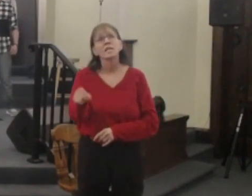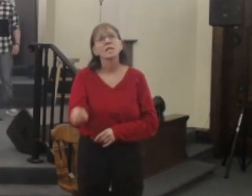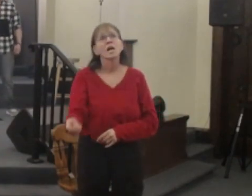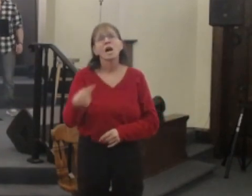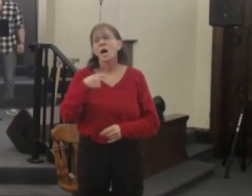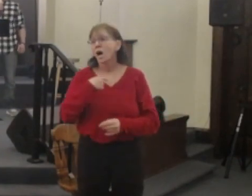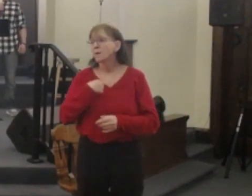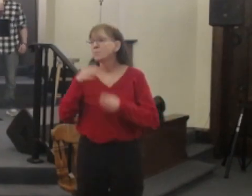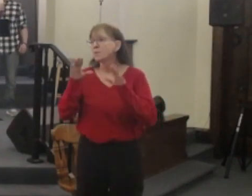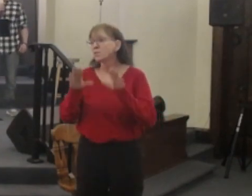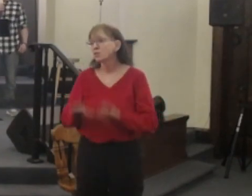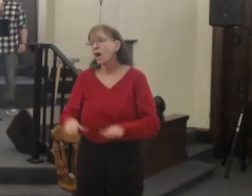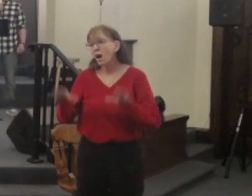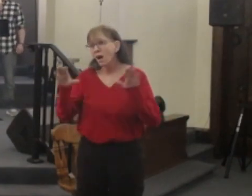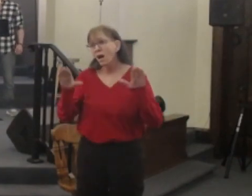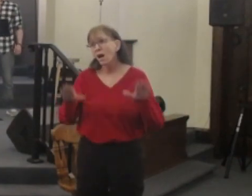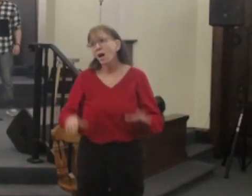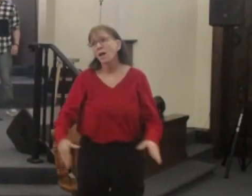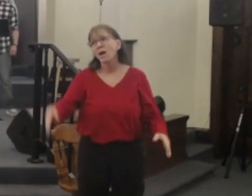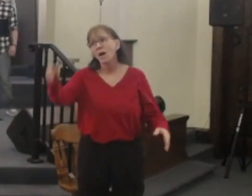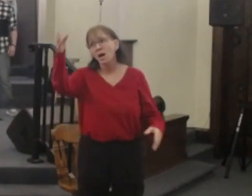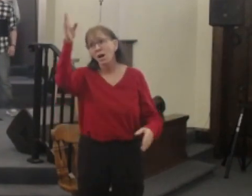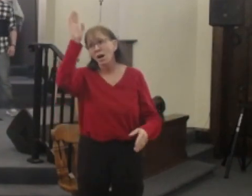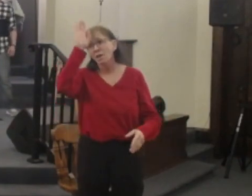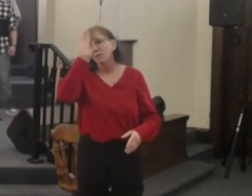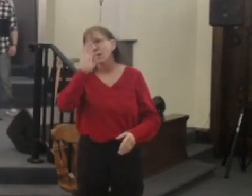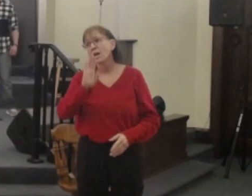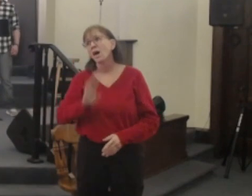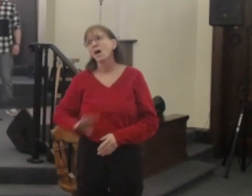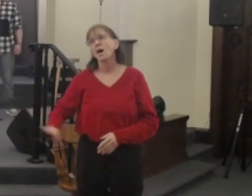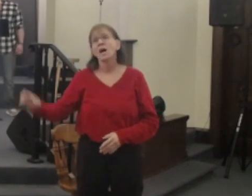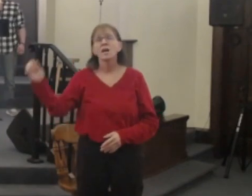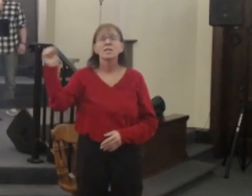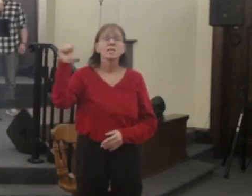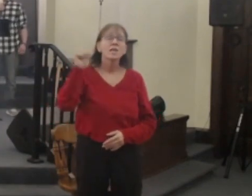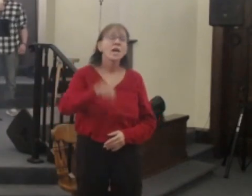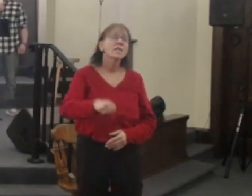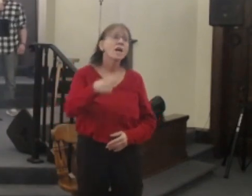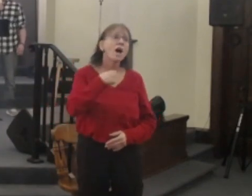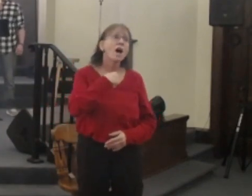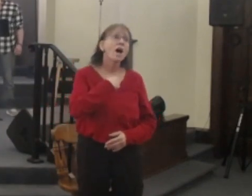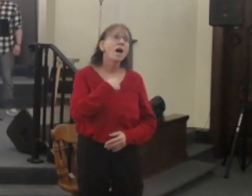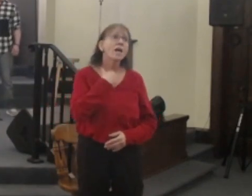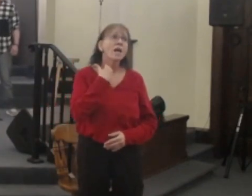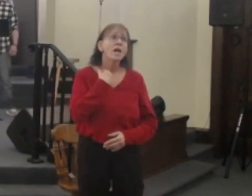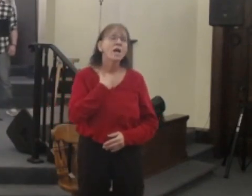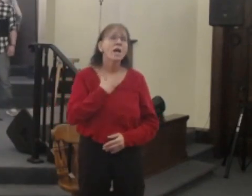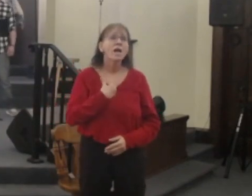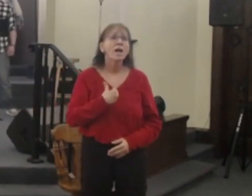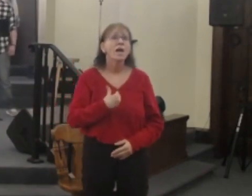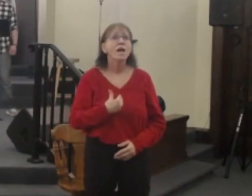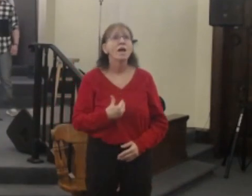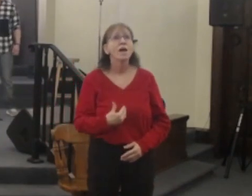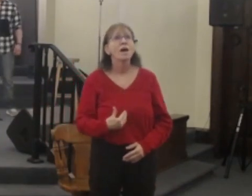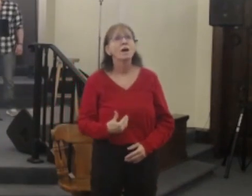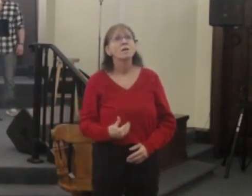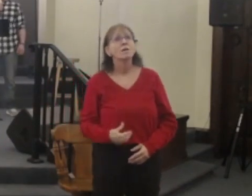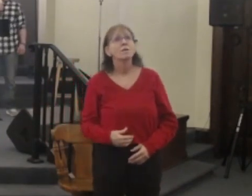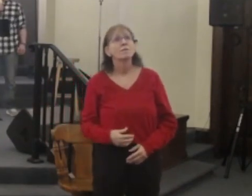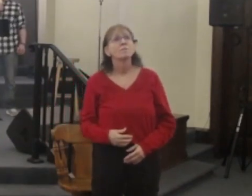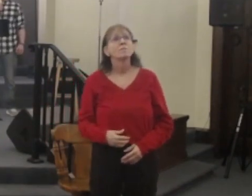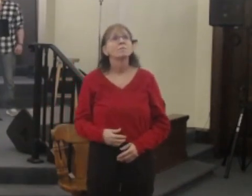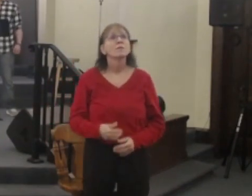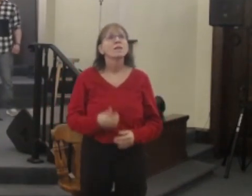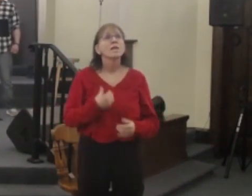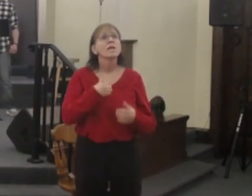indeed. I'm a child of God. Yes, I